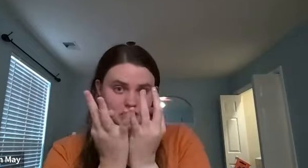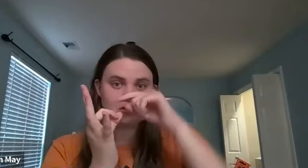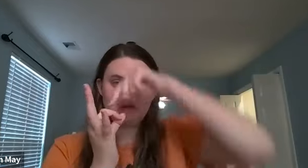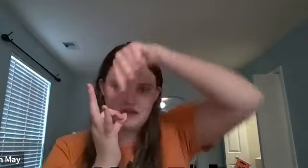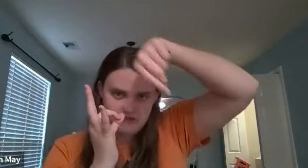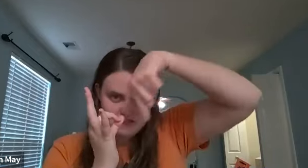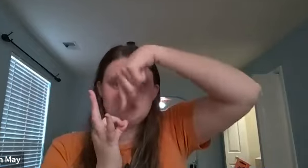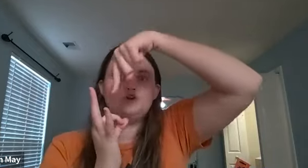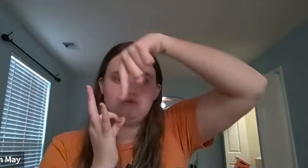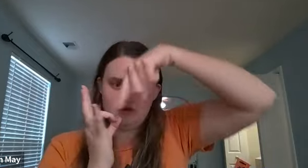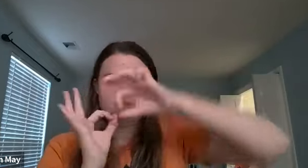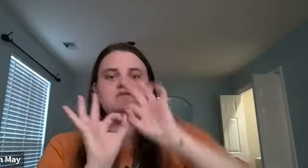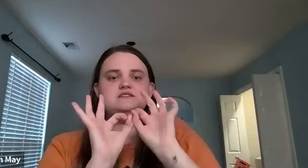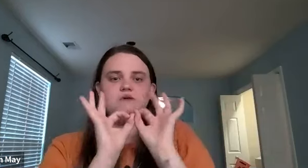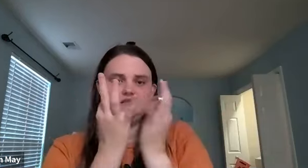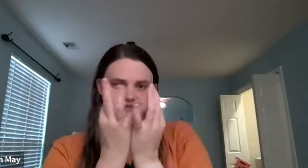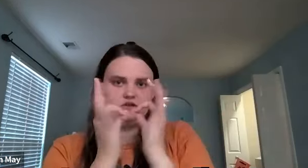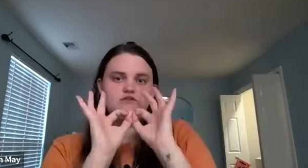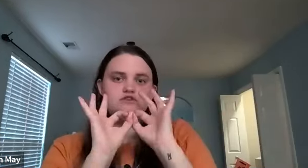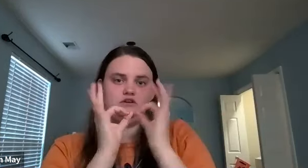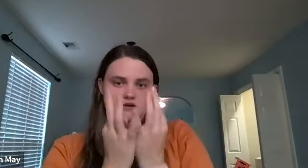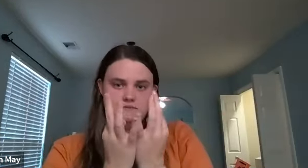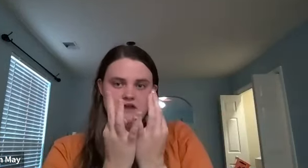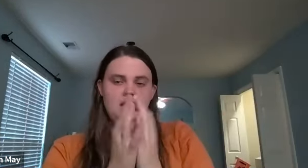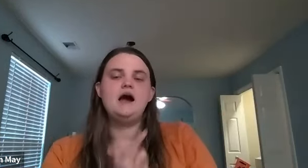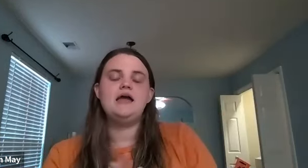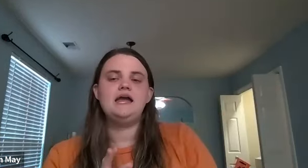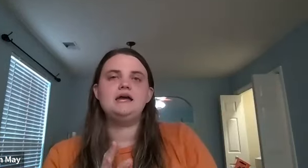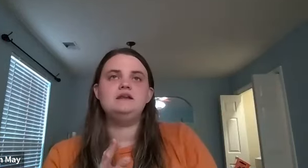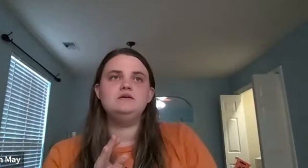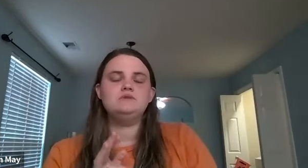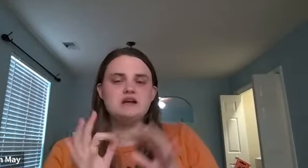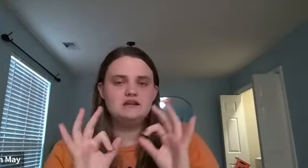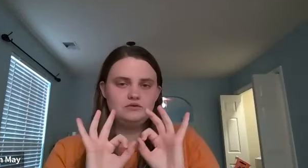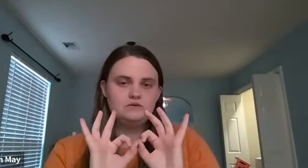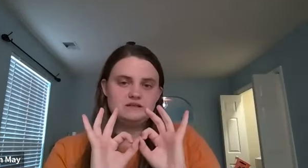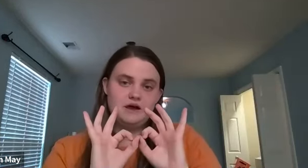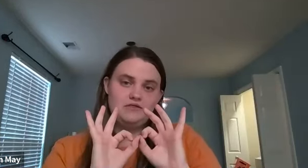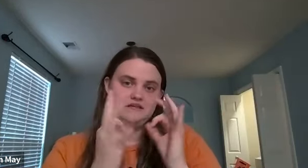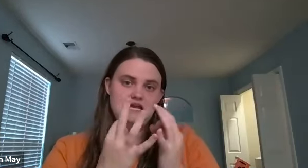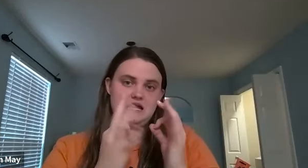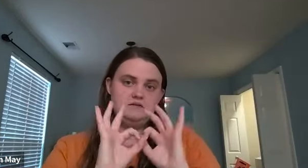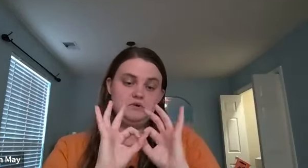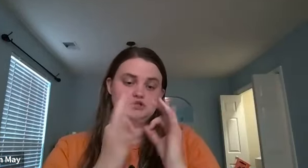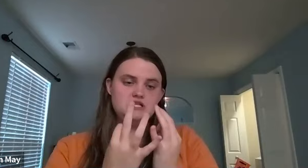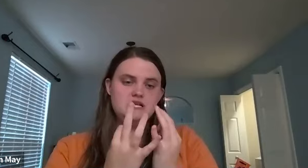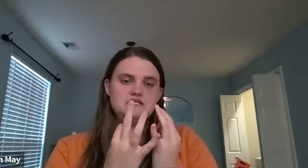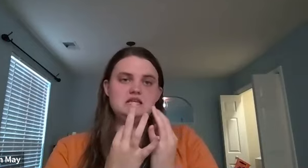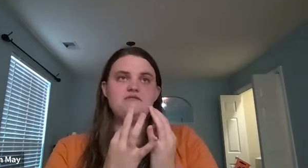circular, like this is our group. That's why it's that circular. And what's kind of cool is about this hand motion is that this